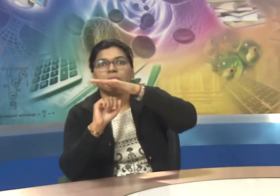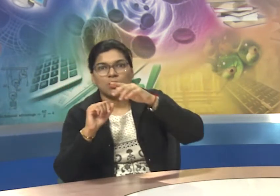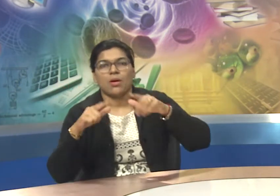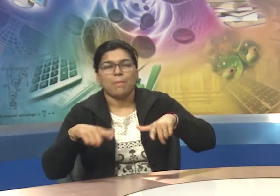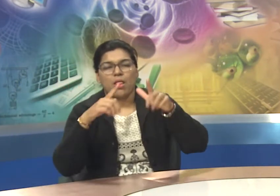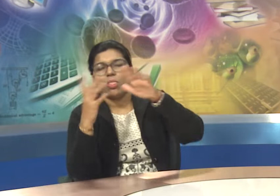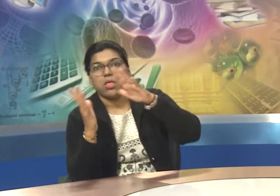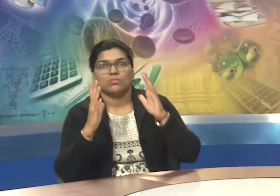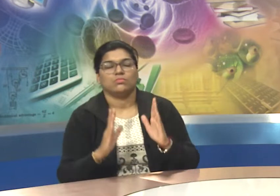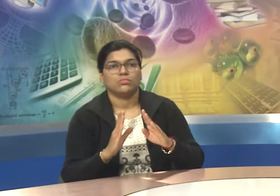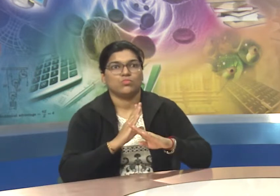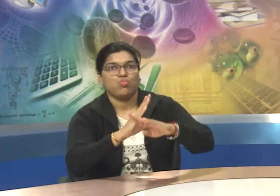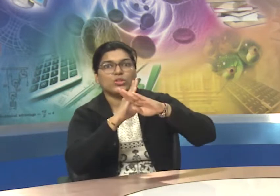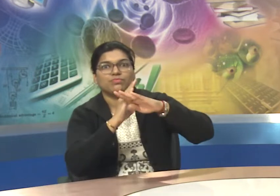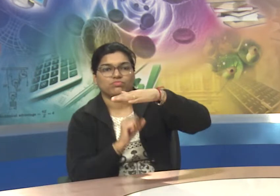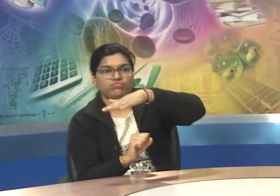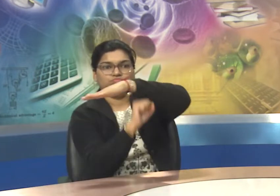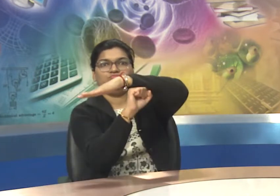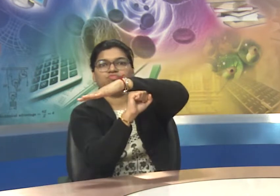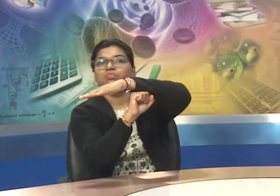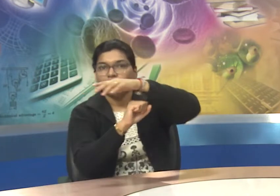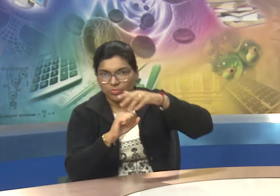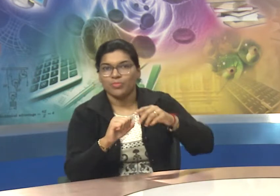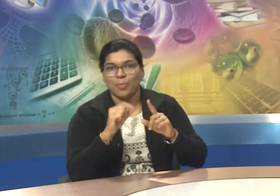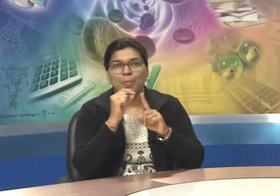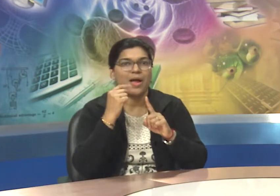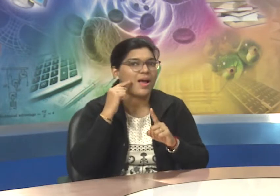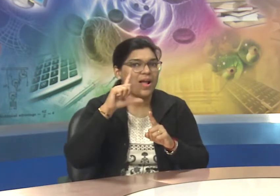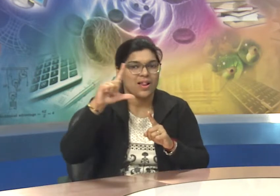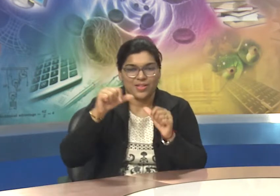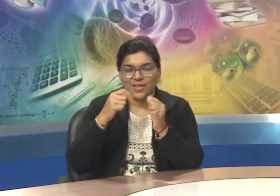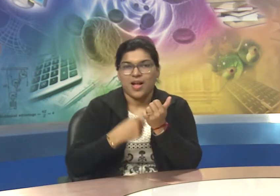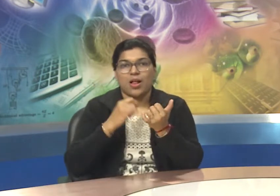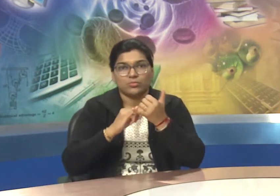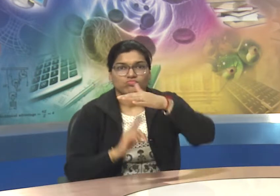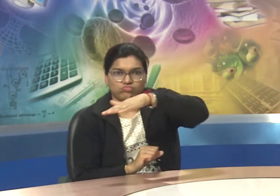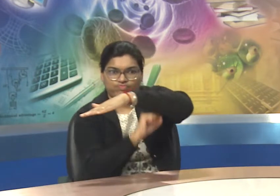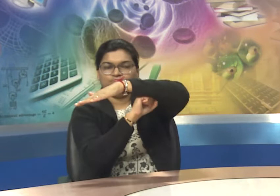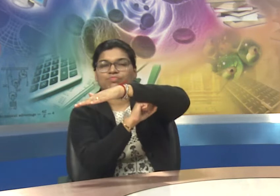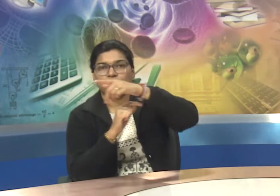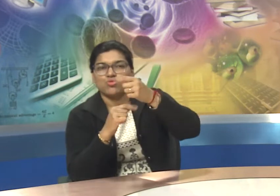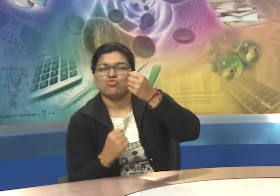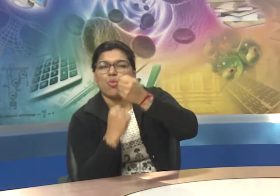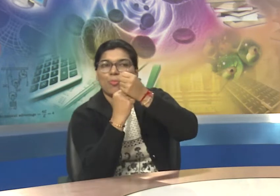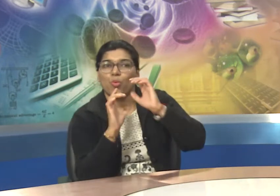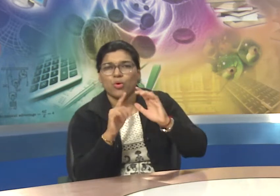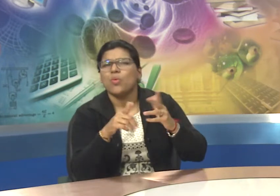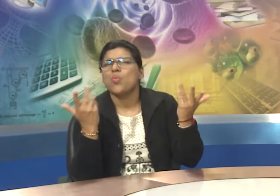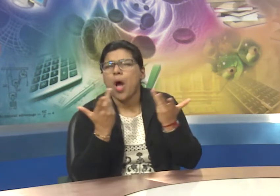But once they become attached to the ground, they grow into mighty pillars